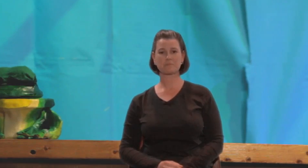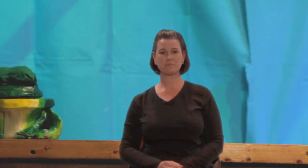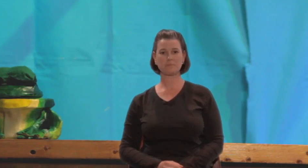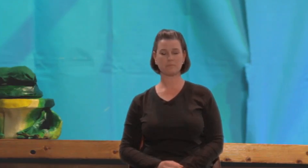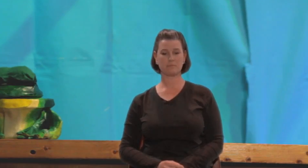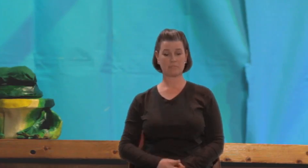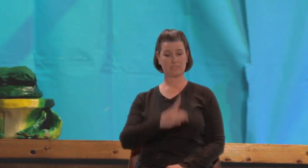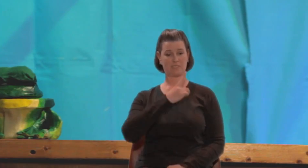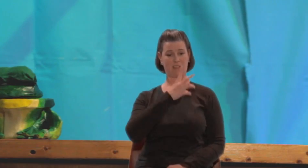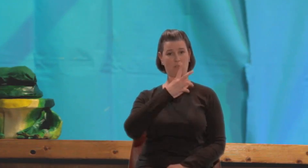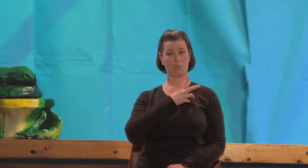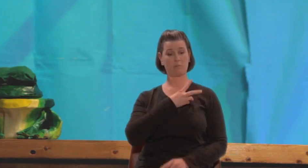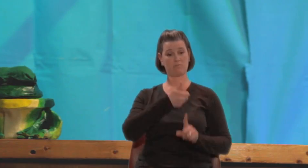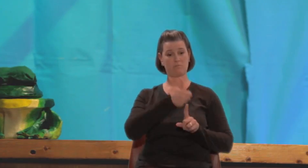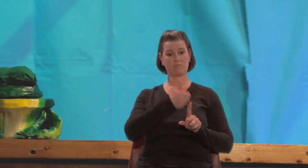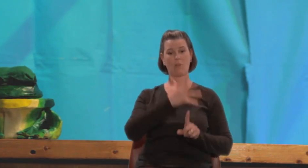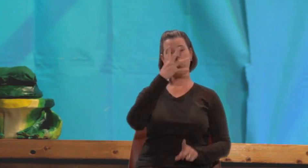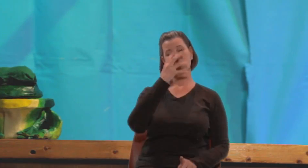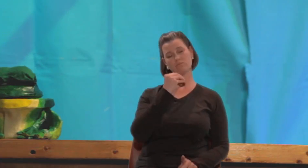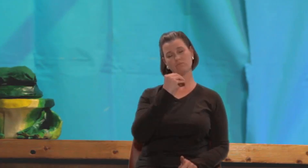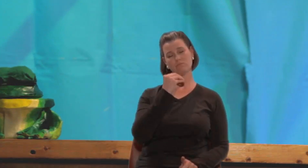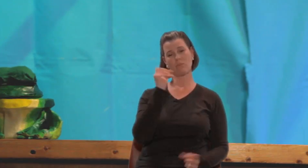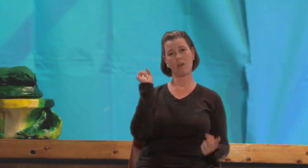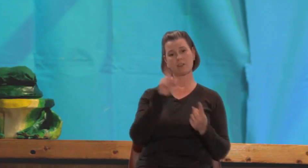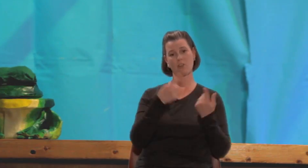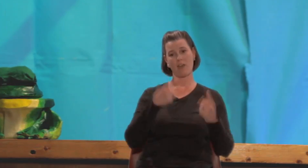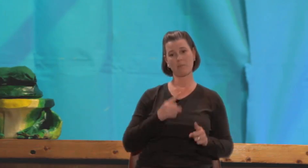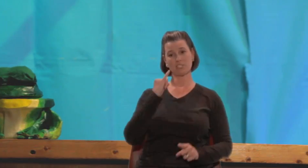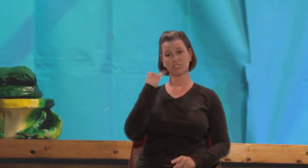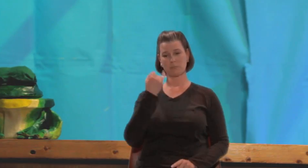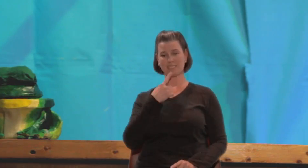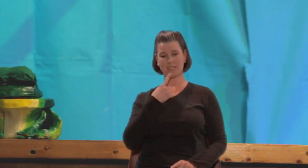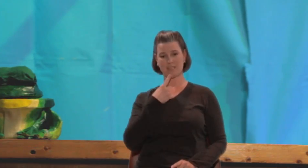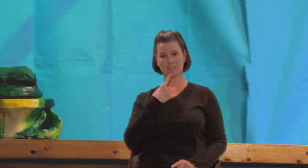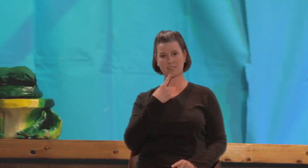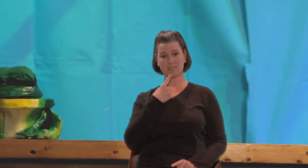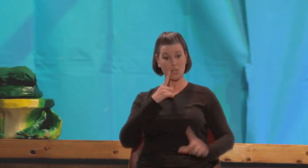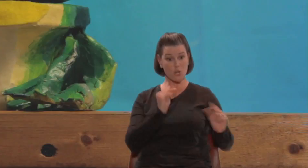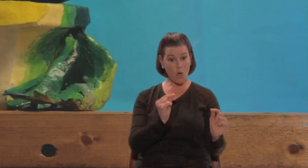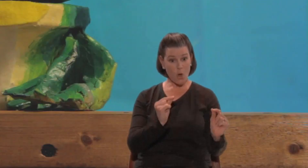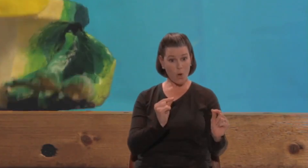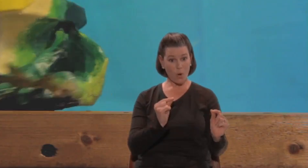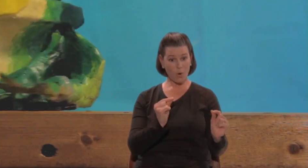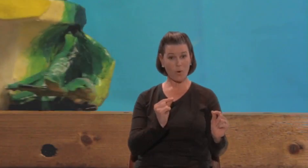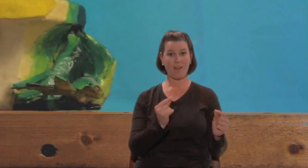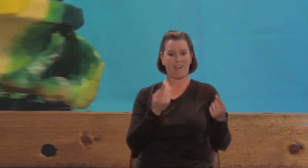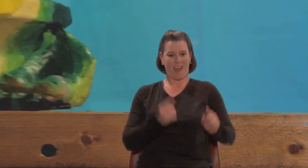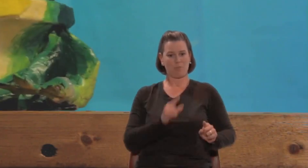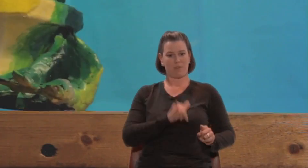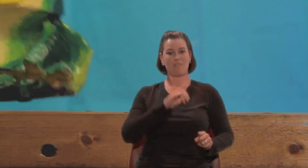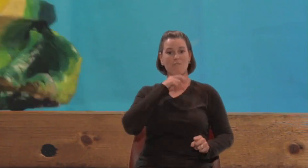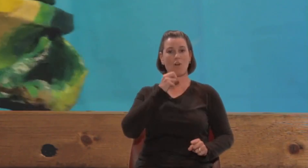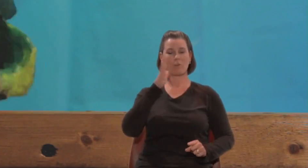Dan Webster stays asleep until Jim Smiley tells him, get! Think that there frog